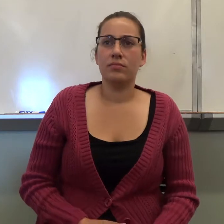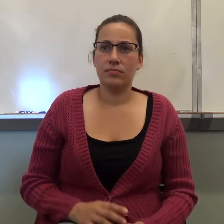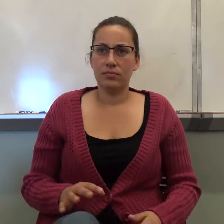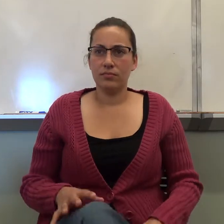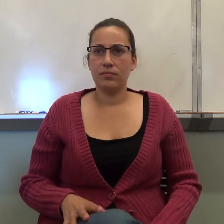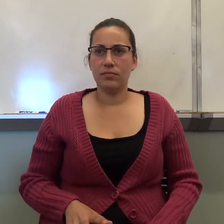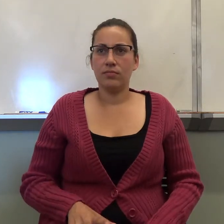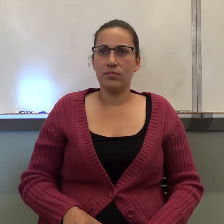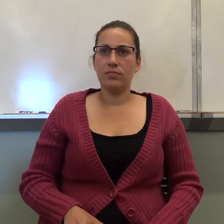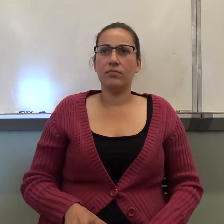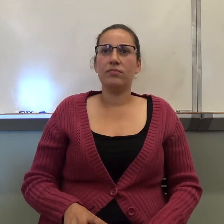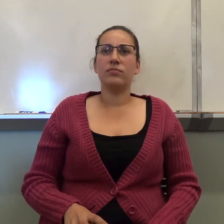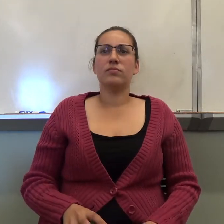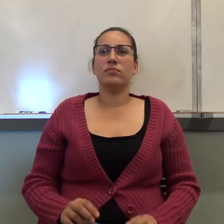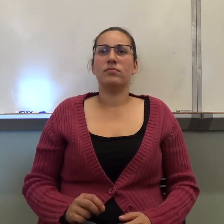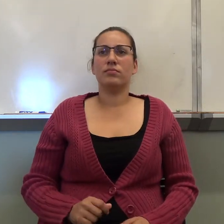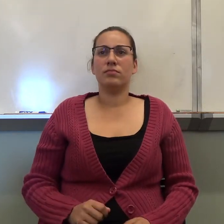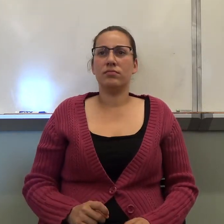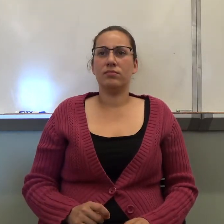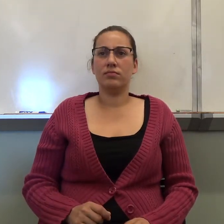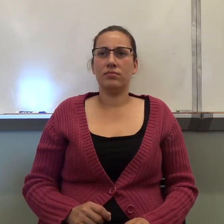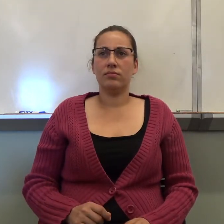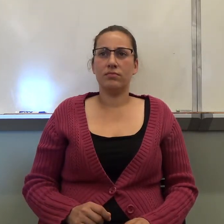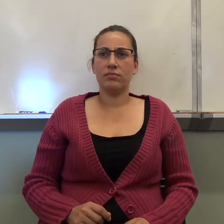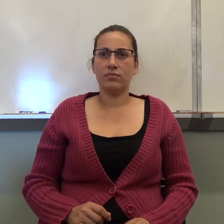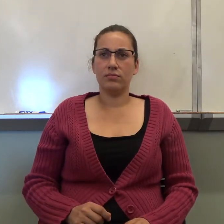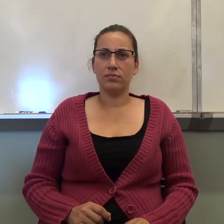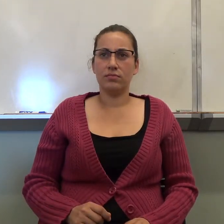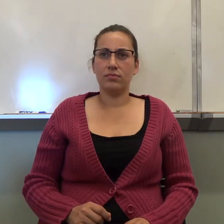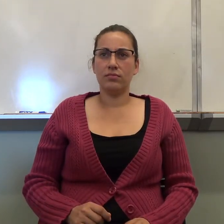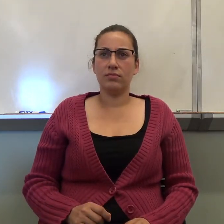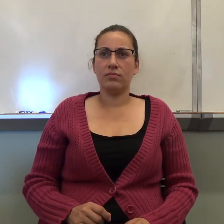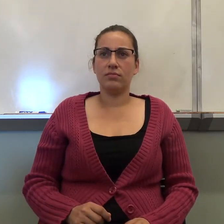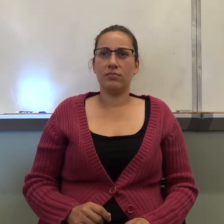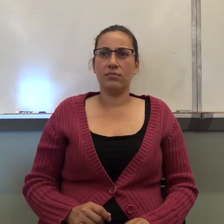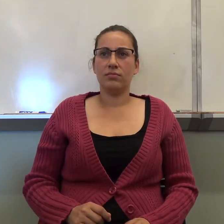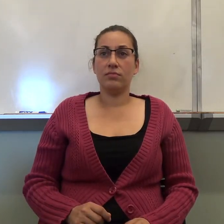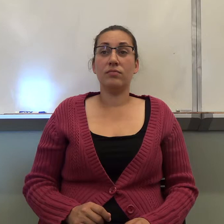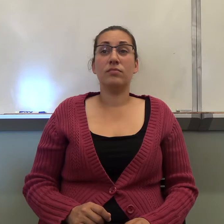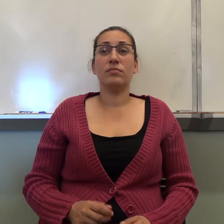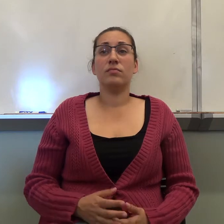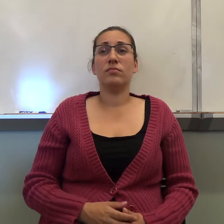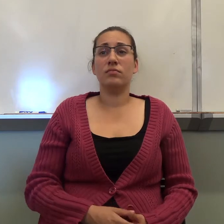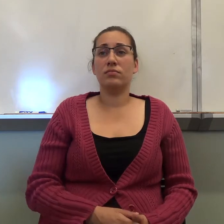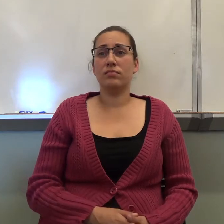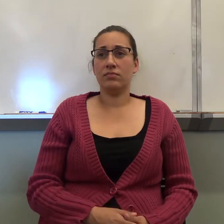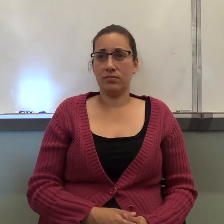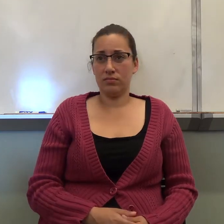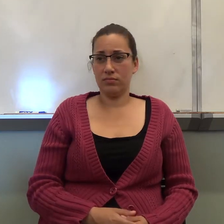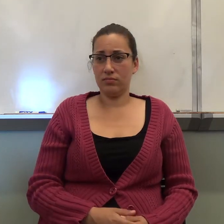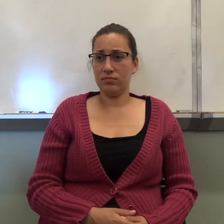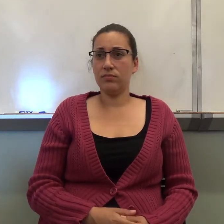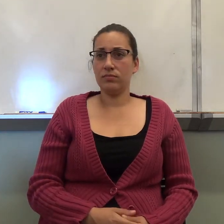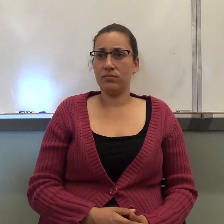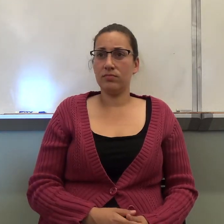remember, we decided to change subtraction to addition to the opposite. Okay. You can also change addition